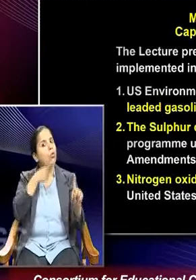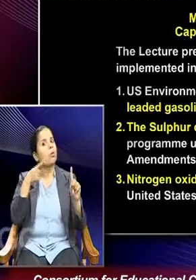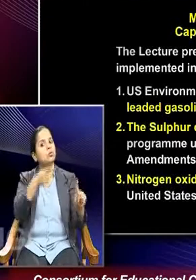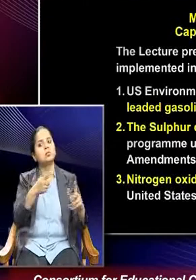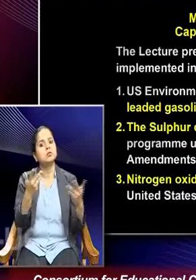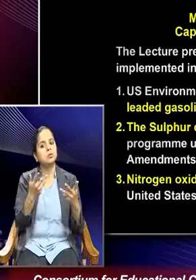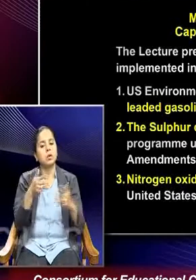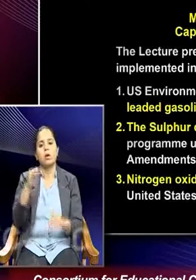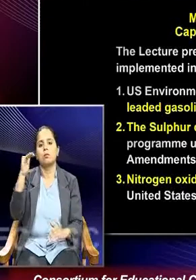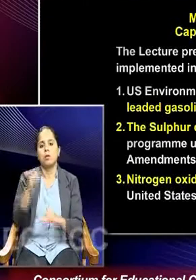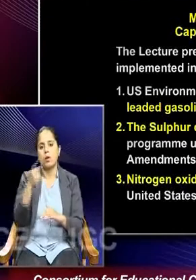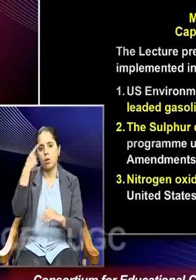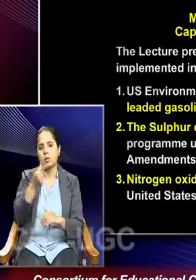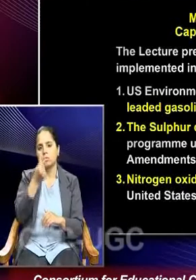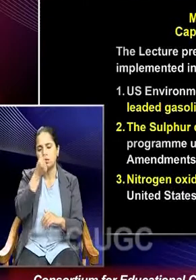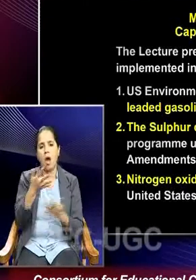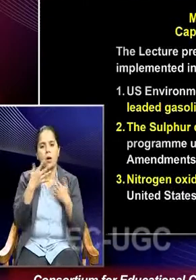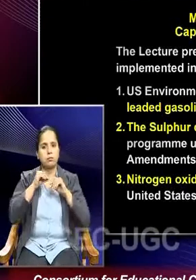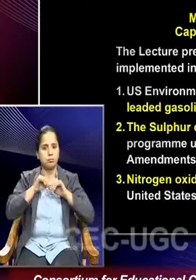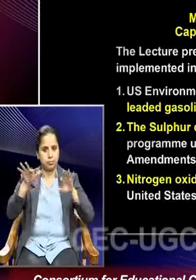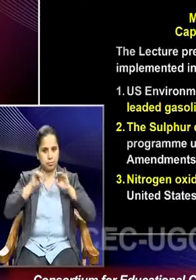reducing pollution. First